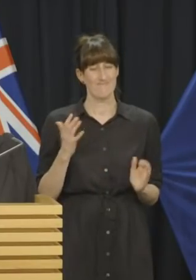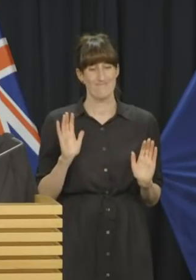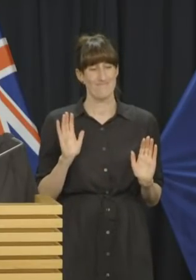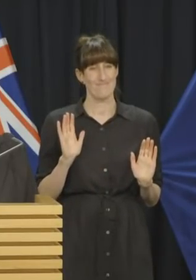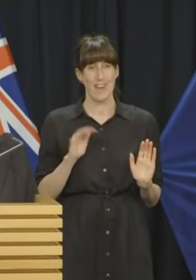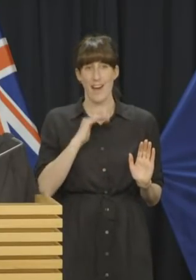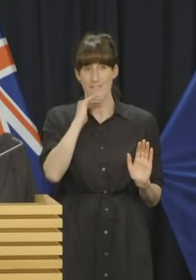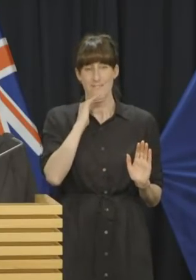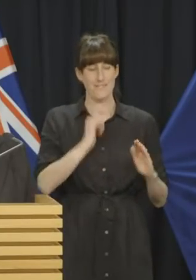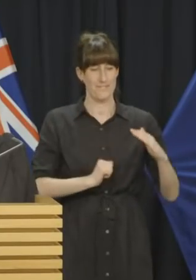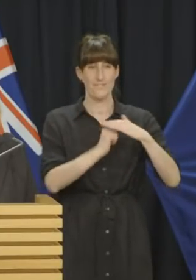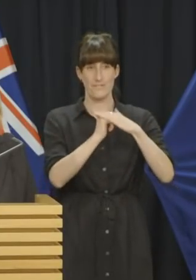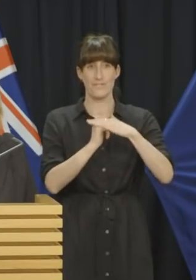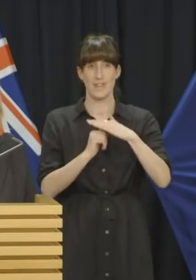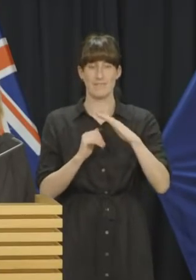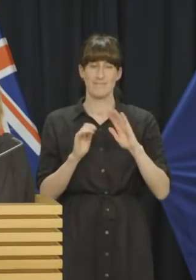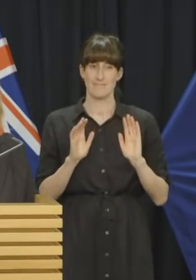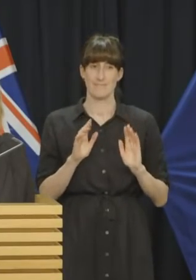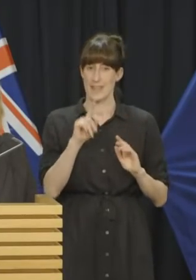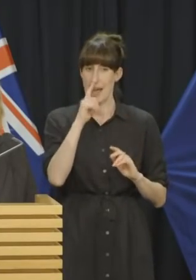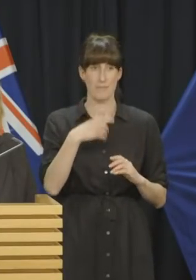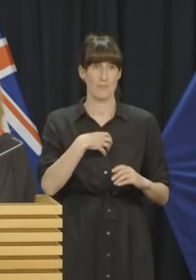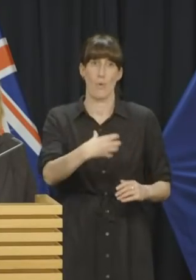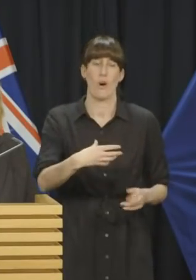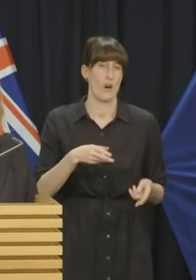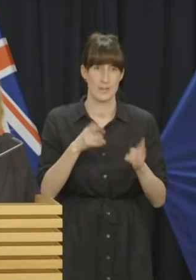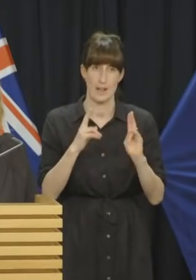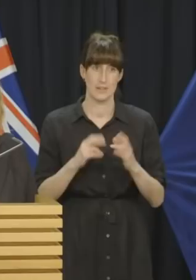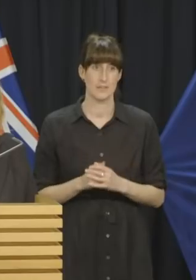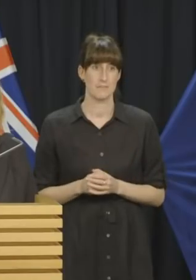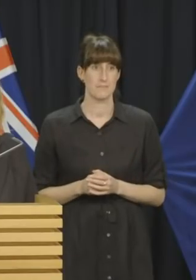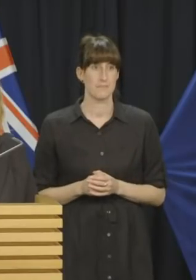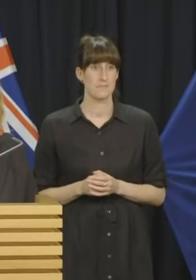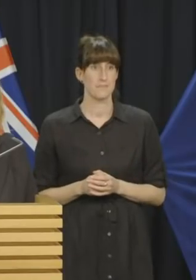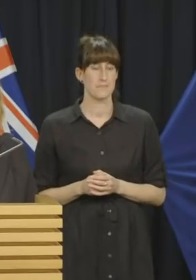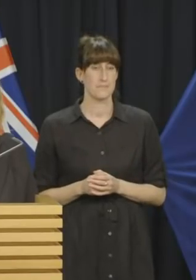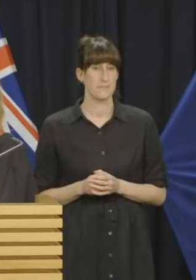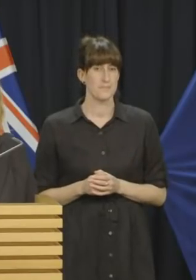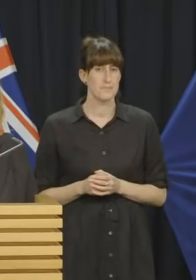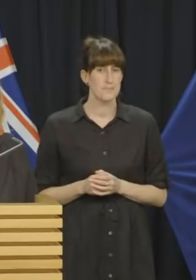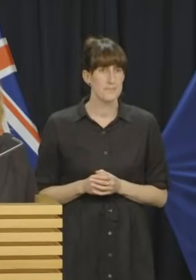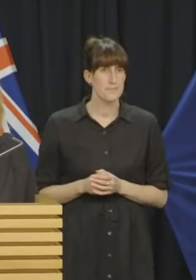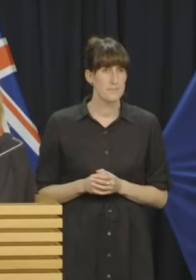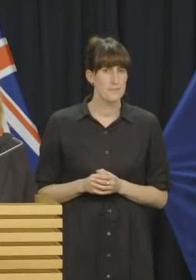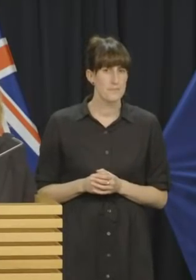top. Representing New Zealand in sport overseas have to pay for quarantine on their return?